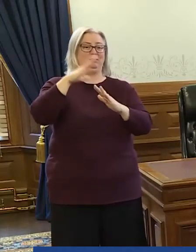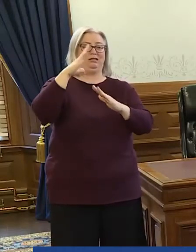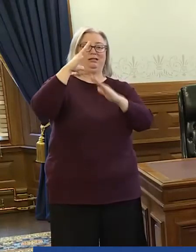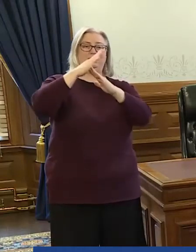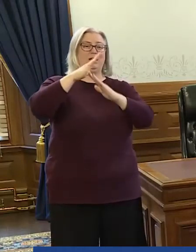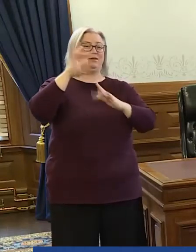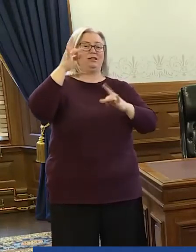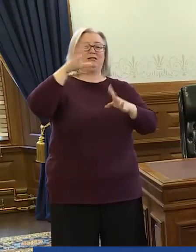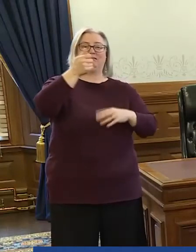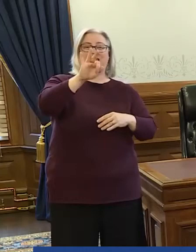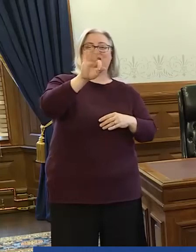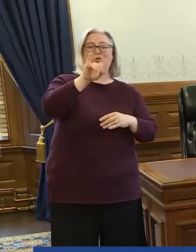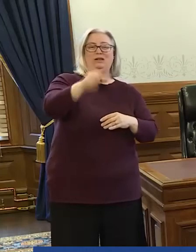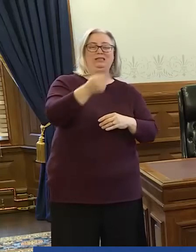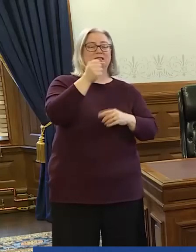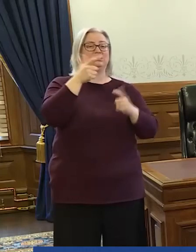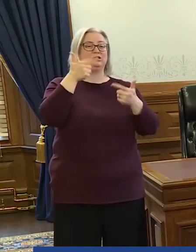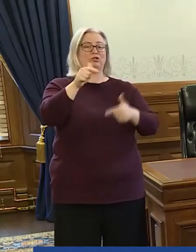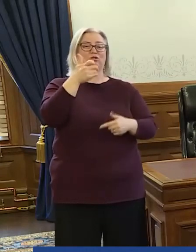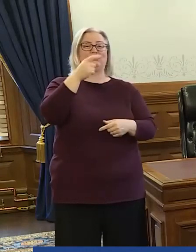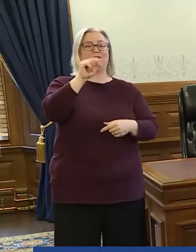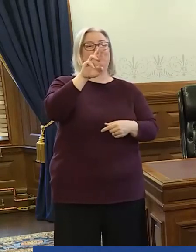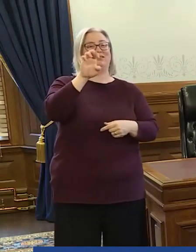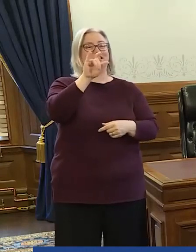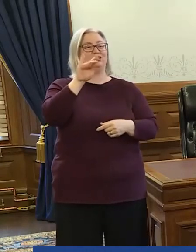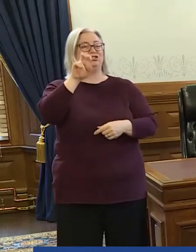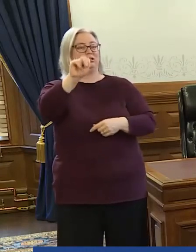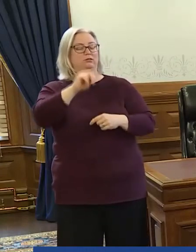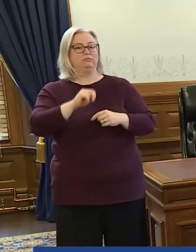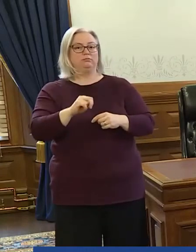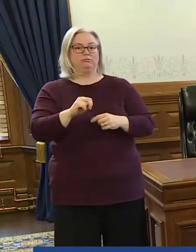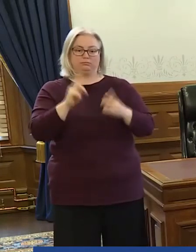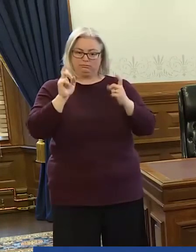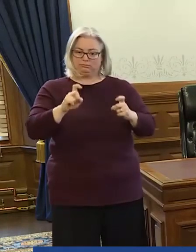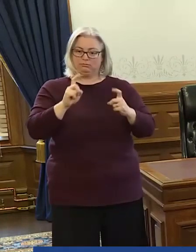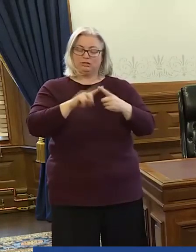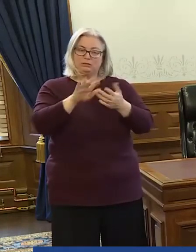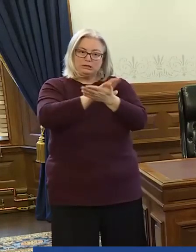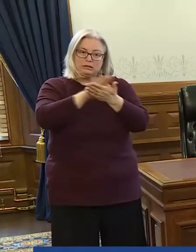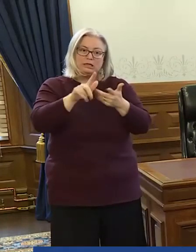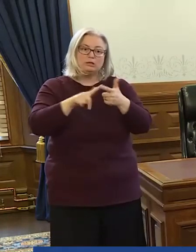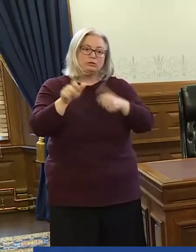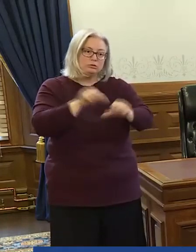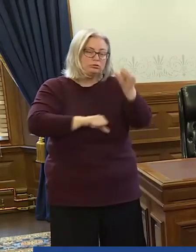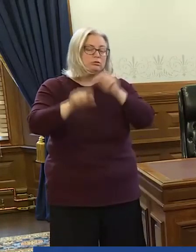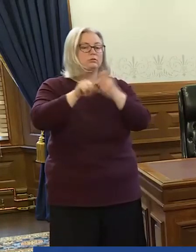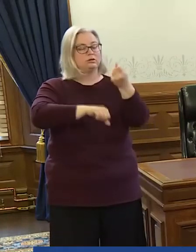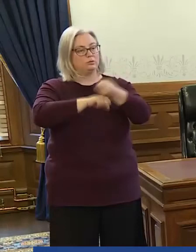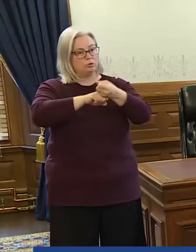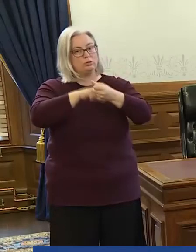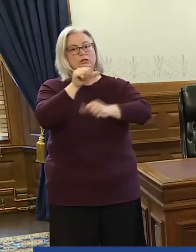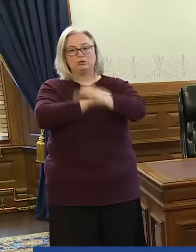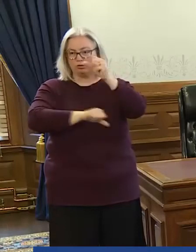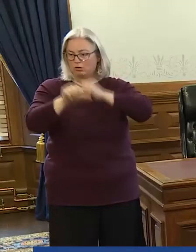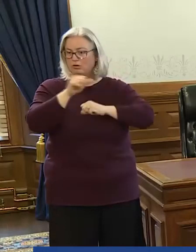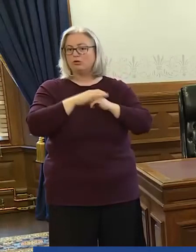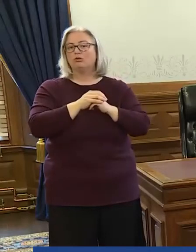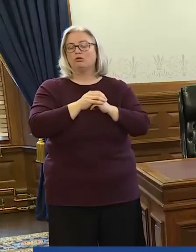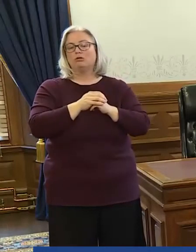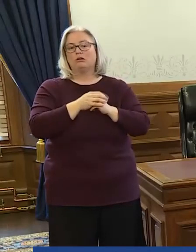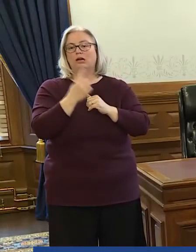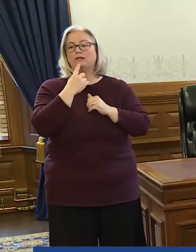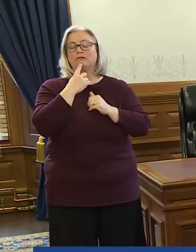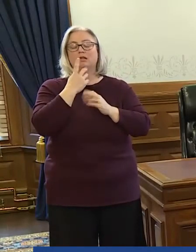Great Recession. So now more than ever, we must be kind, we must support one another, and as I've